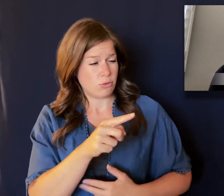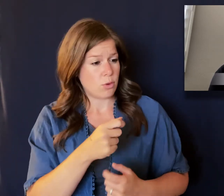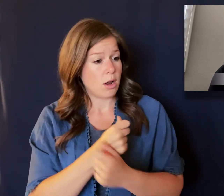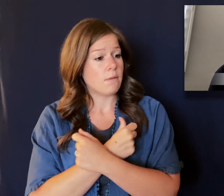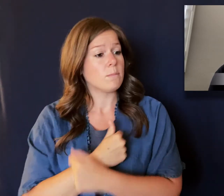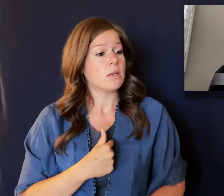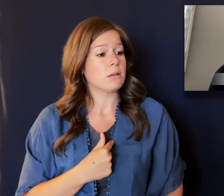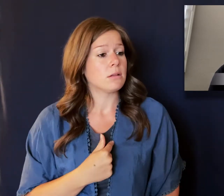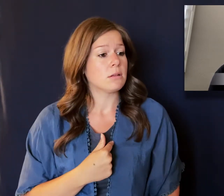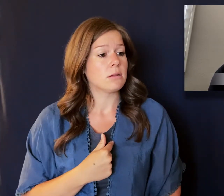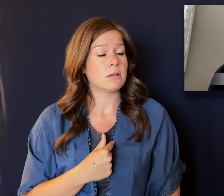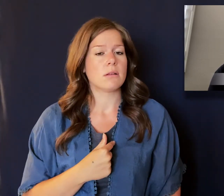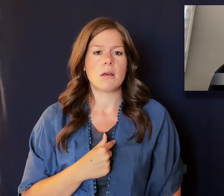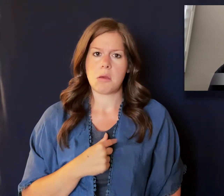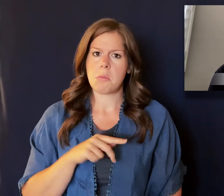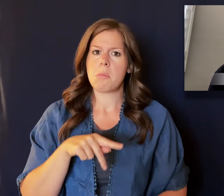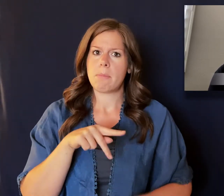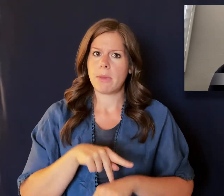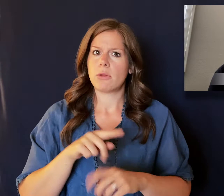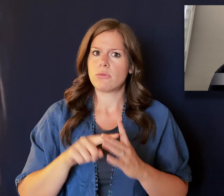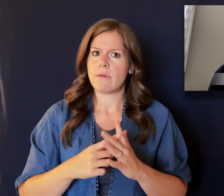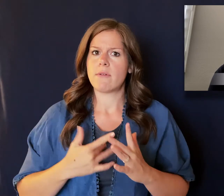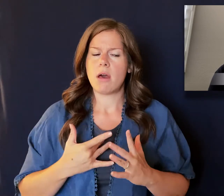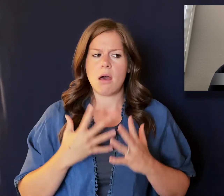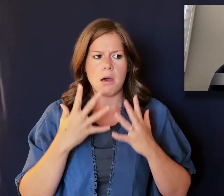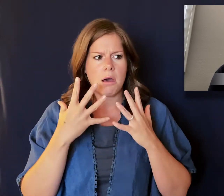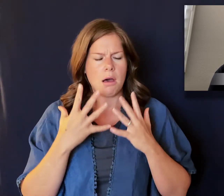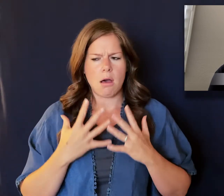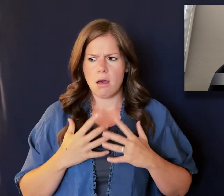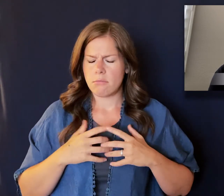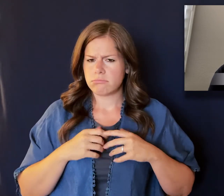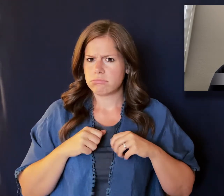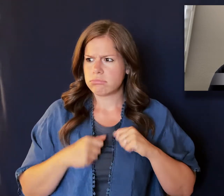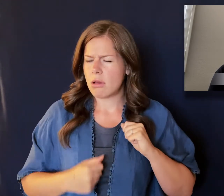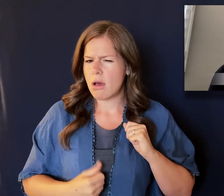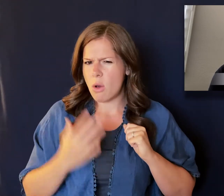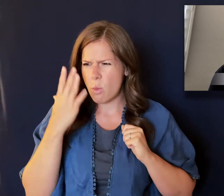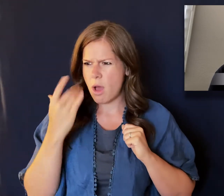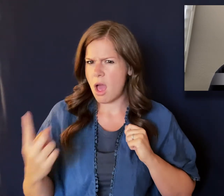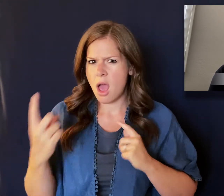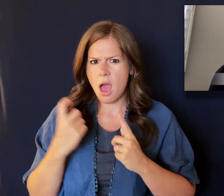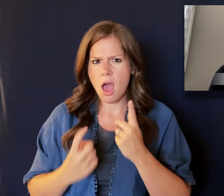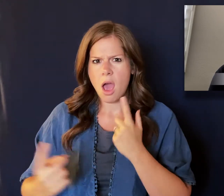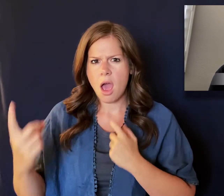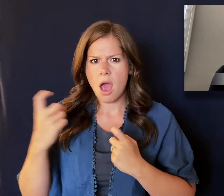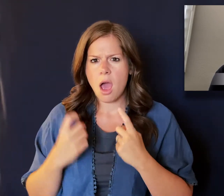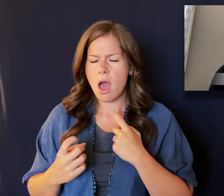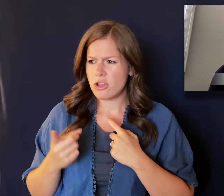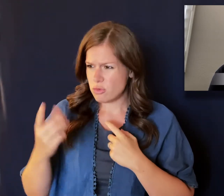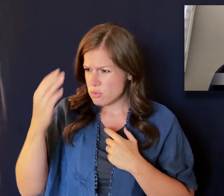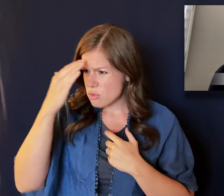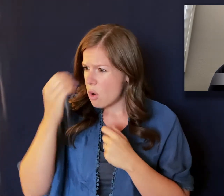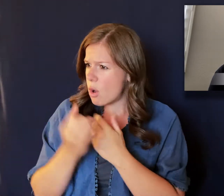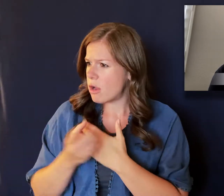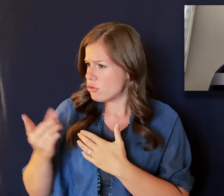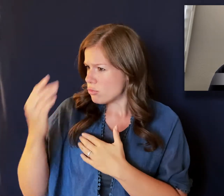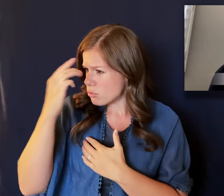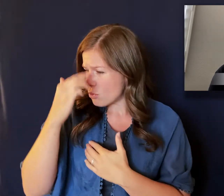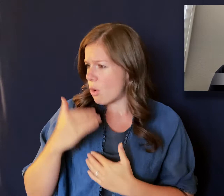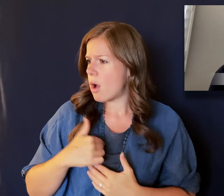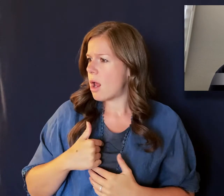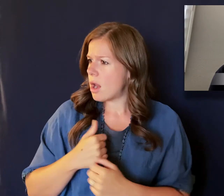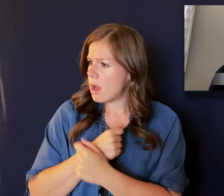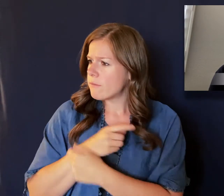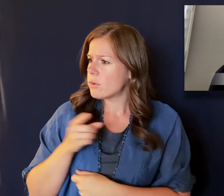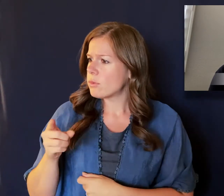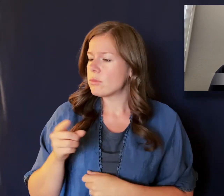say to him a third time, do you love me? And he said, Lord, you know all things. You know that I love you. And Jesus said to him,